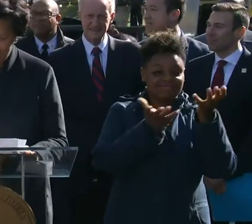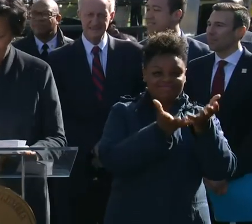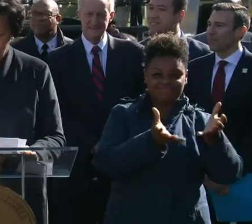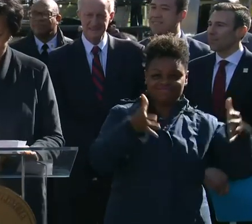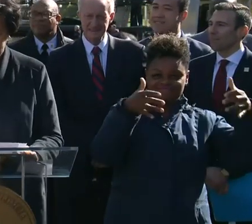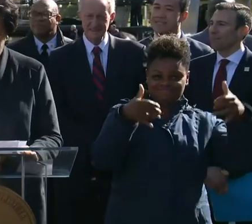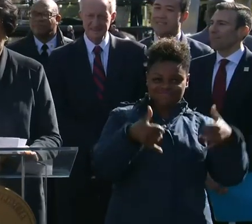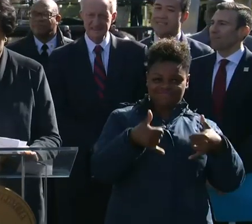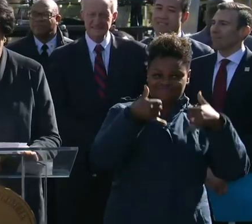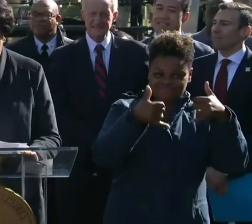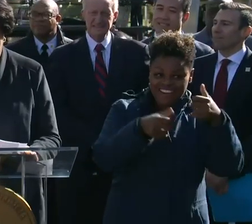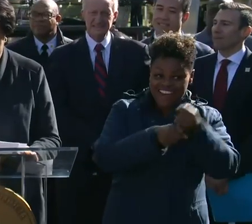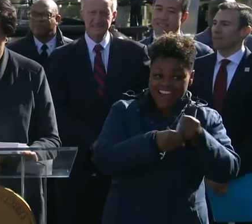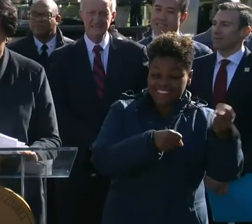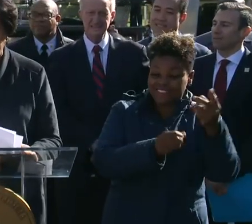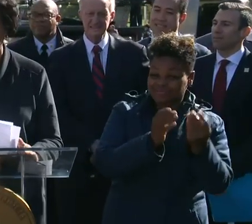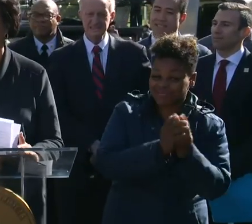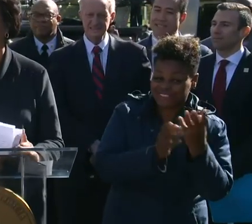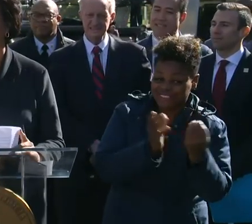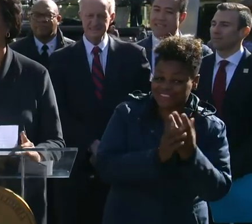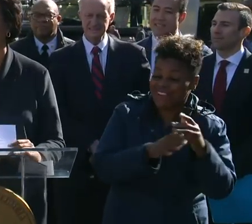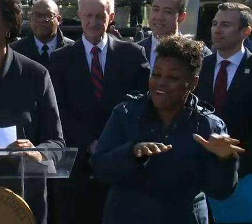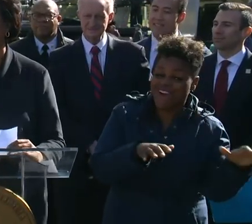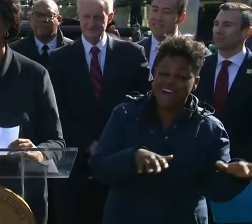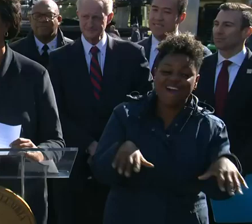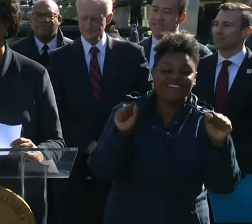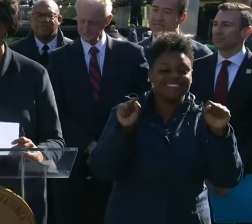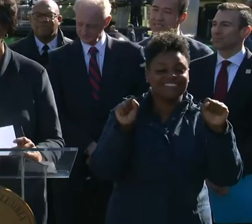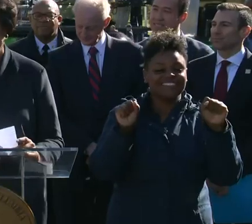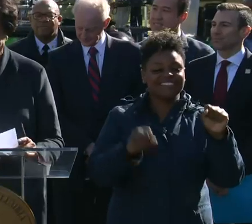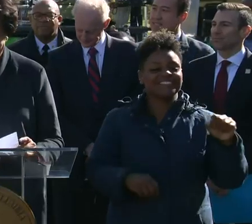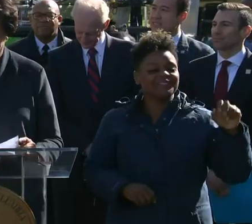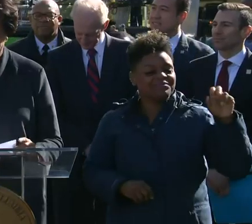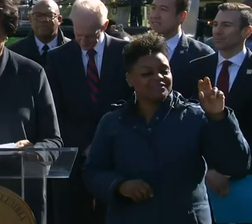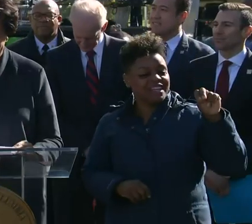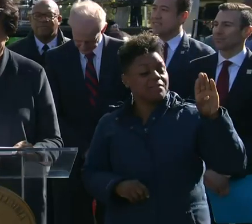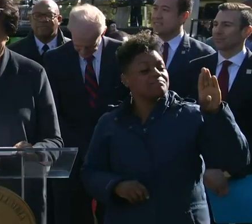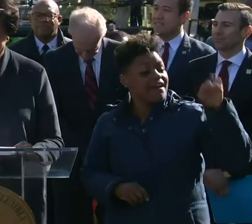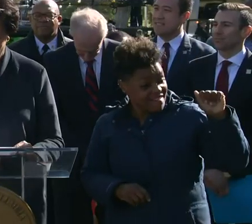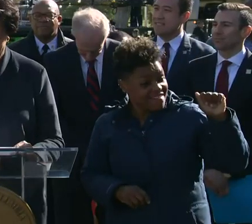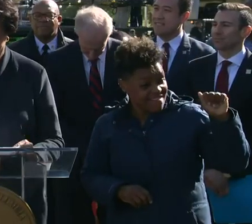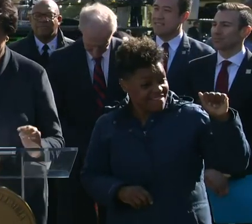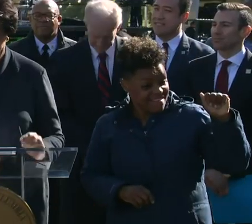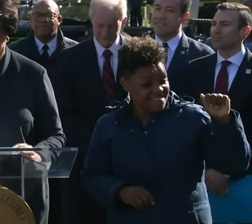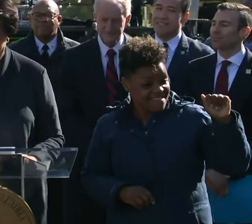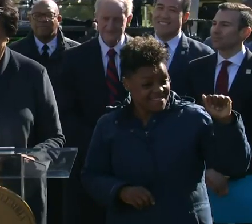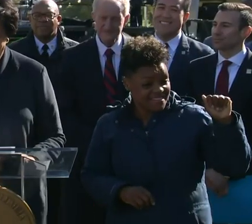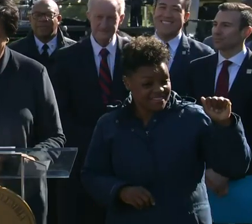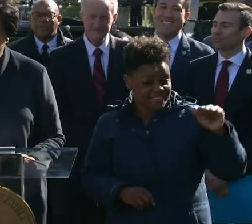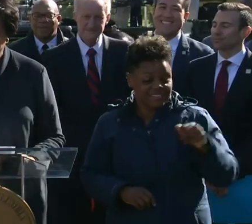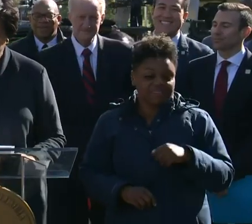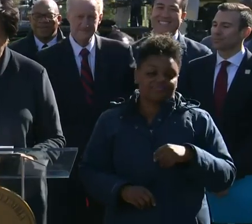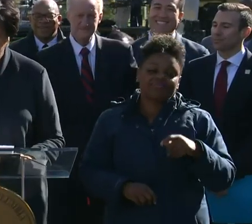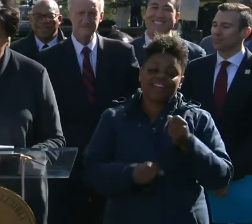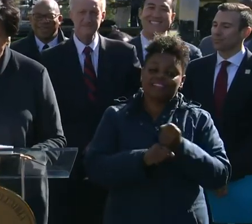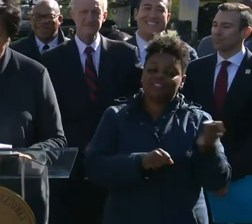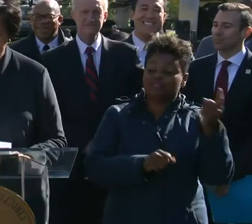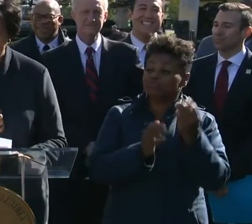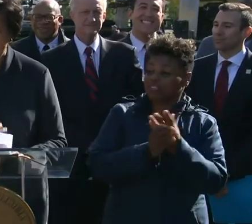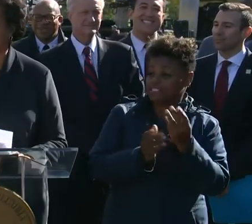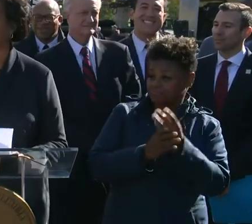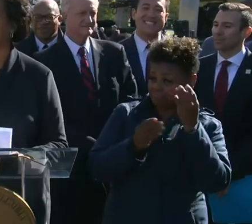spring. So here is hoping that we make this a tradition. And we all